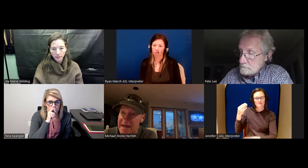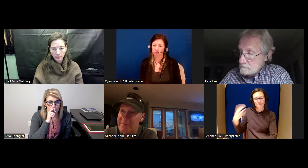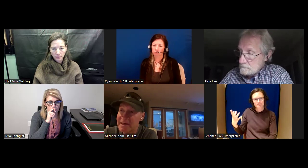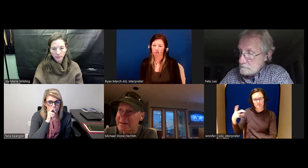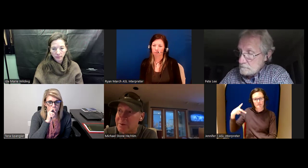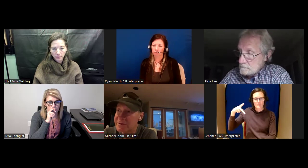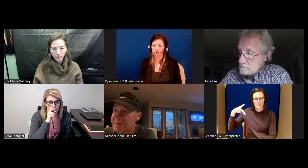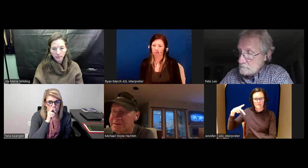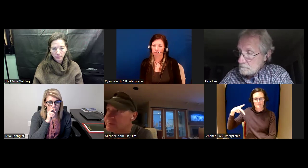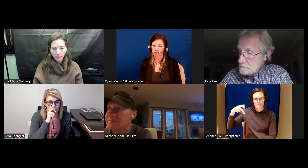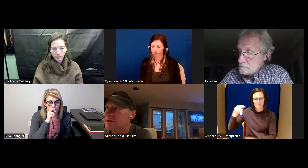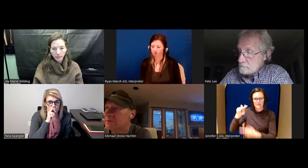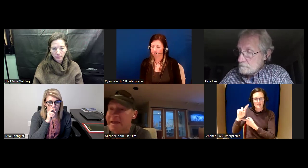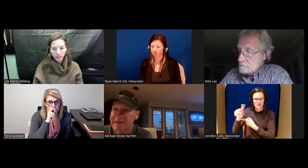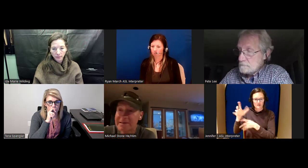this dominated almost